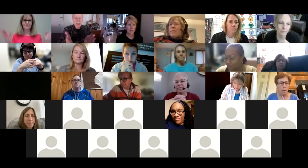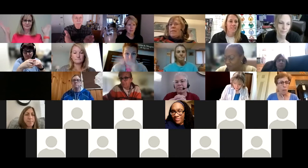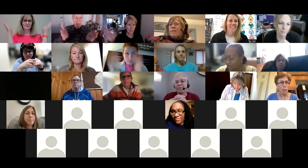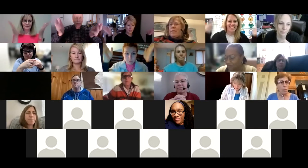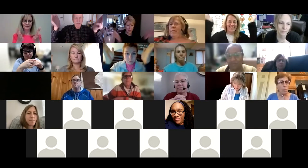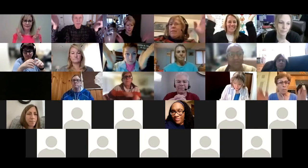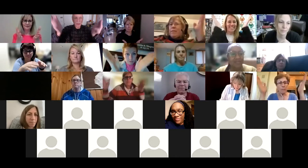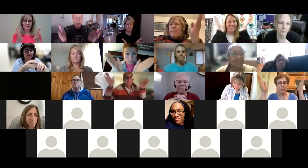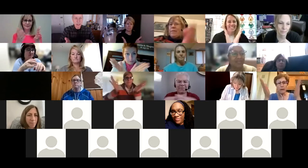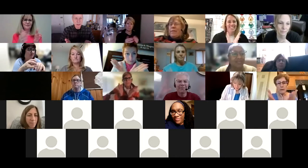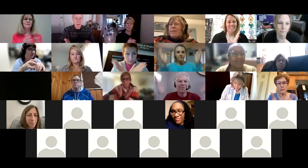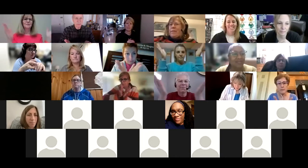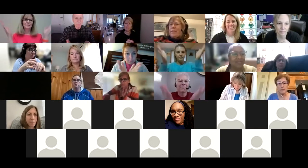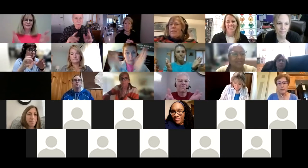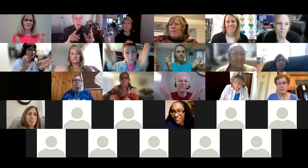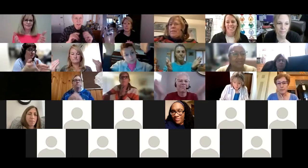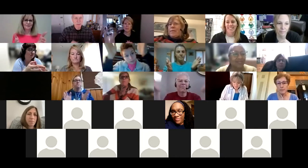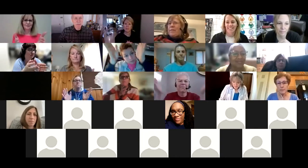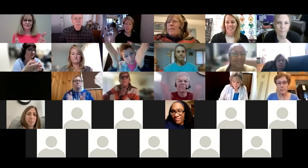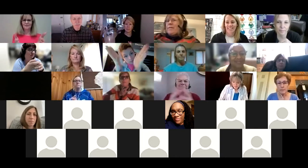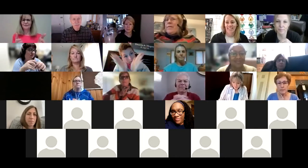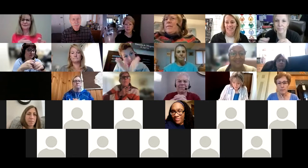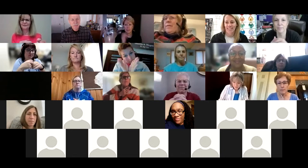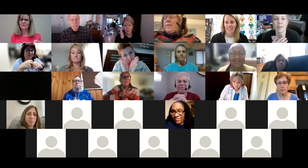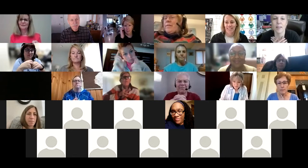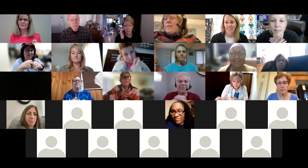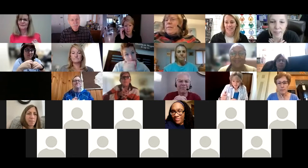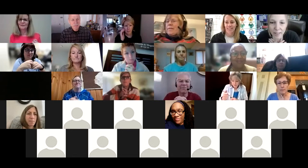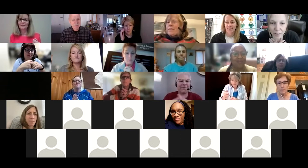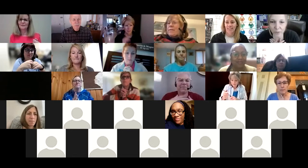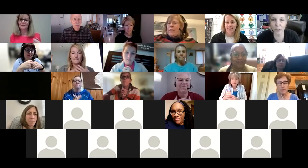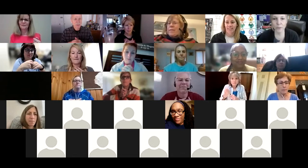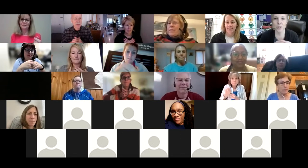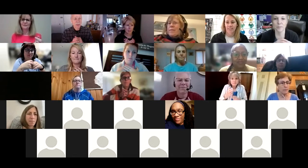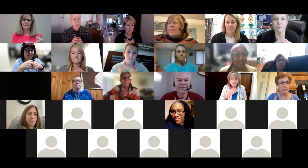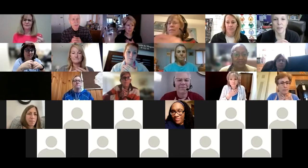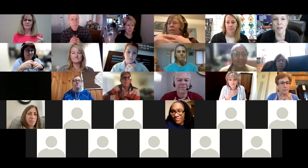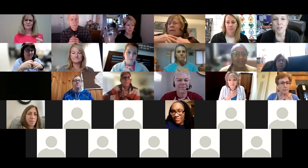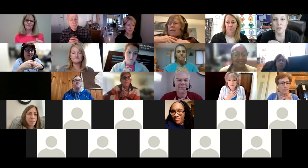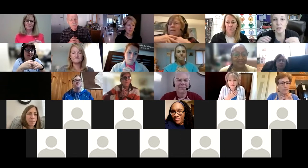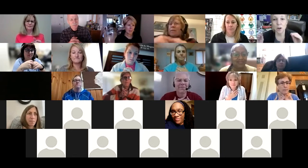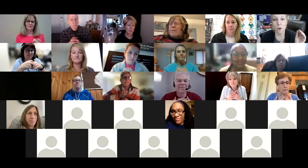the power of the funnel gesture. Go. Thank you, coach. You're welcome. So